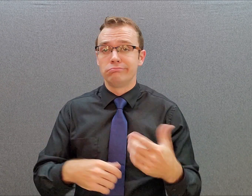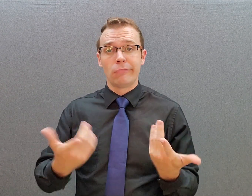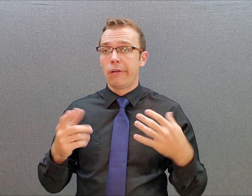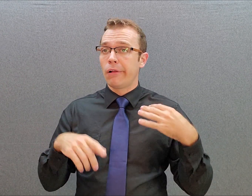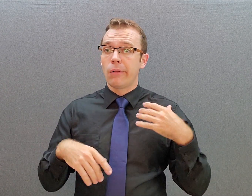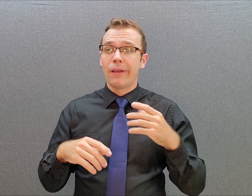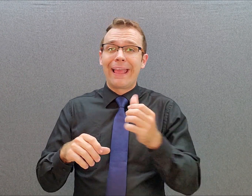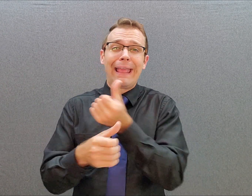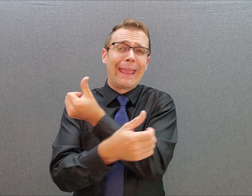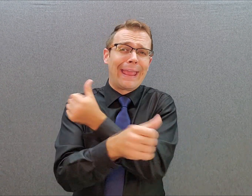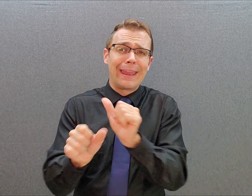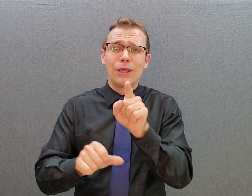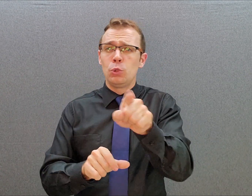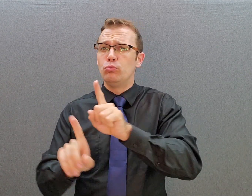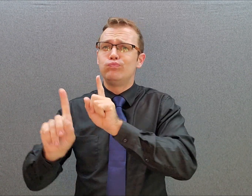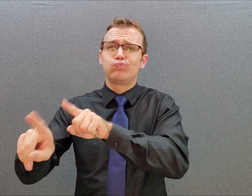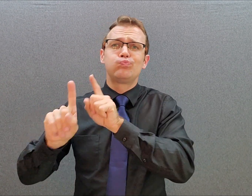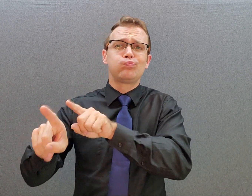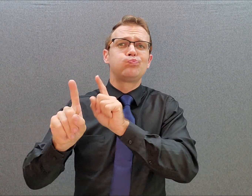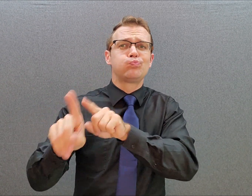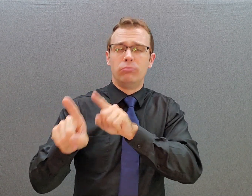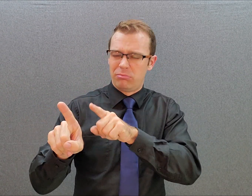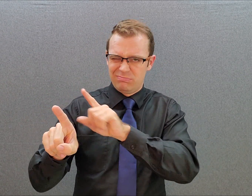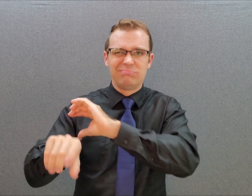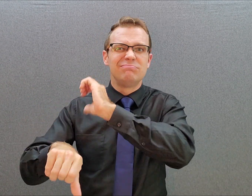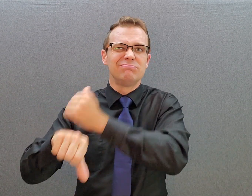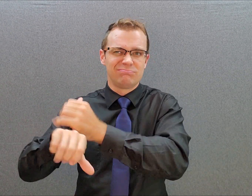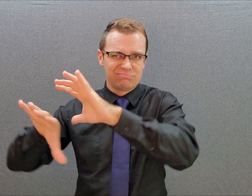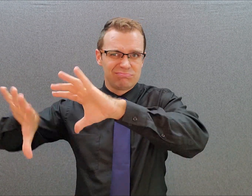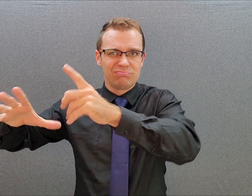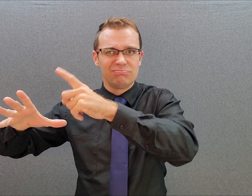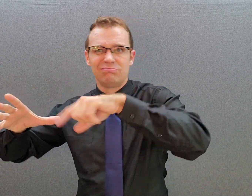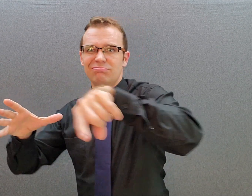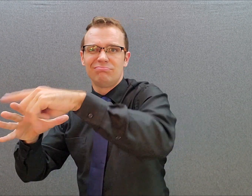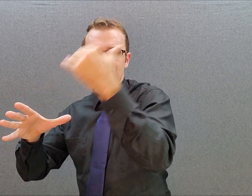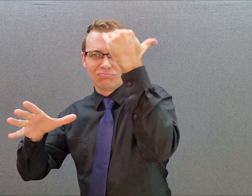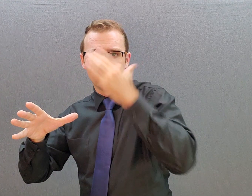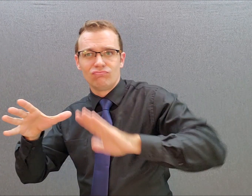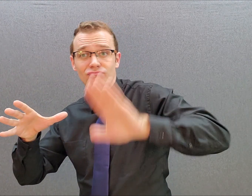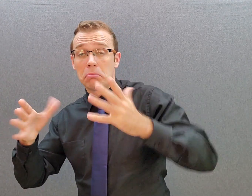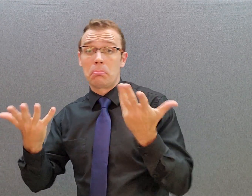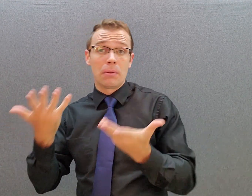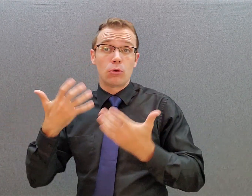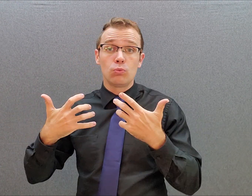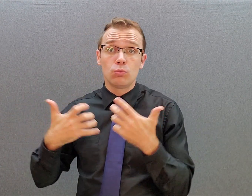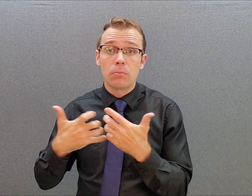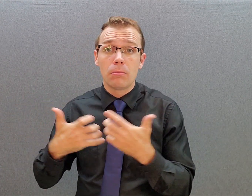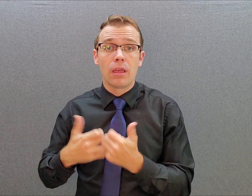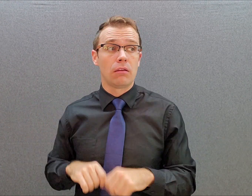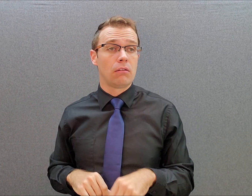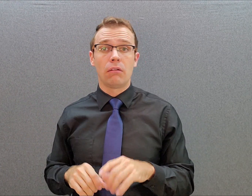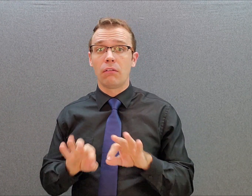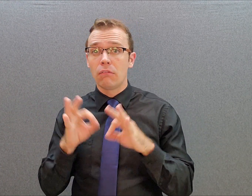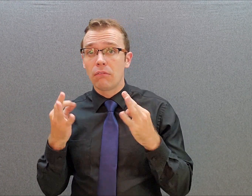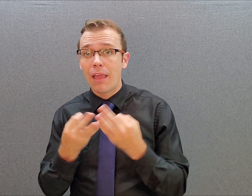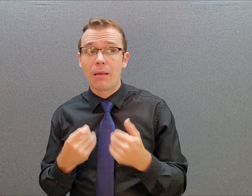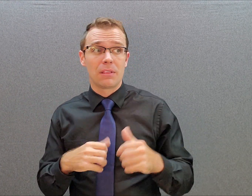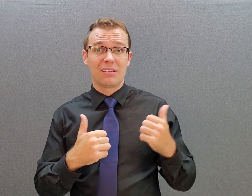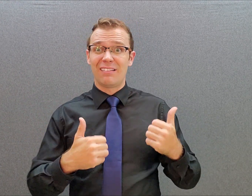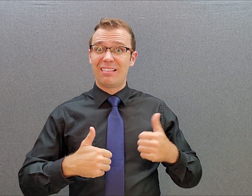and any other place where you spend a lot of time. Members of your network can be roommates, relatives, neighbors,